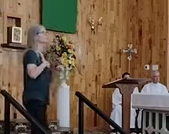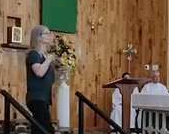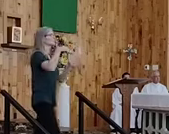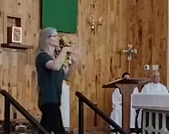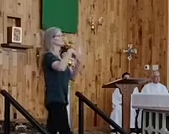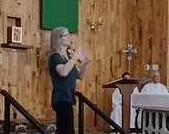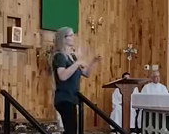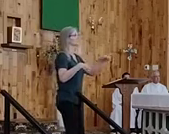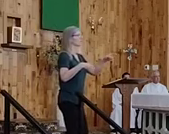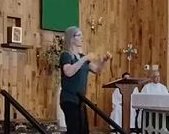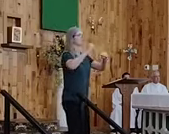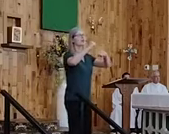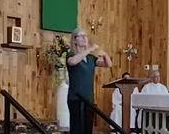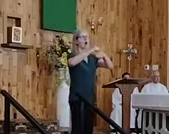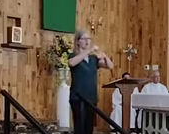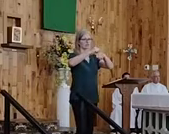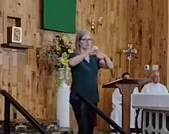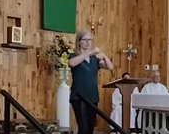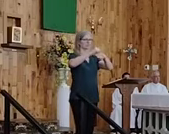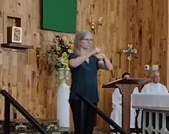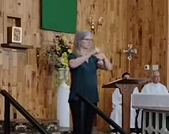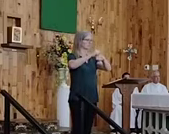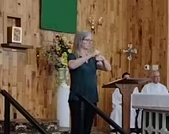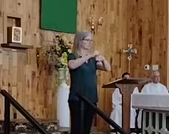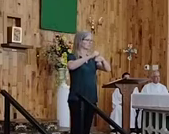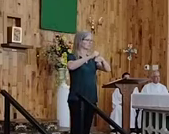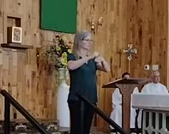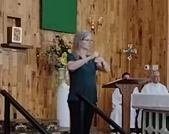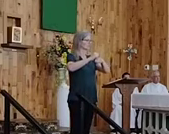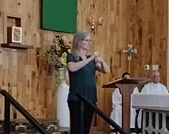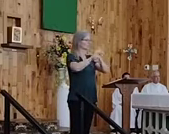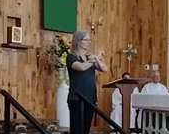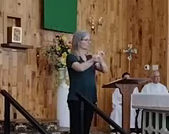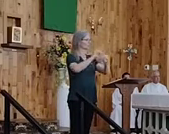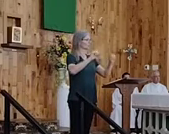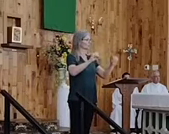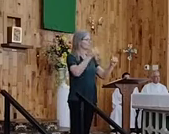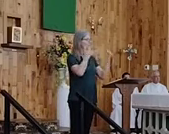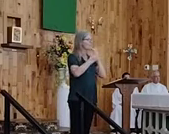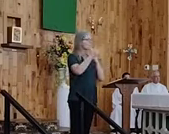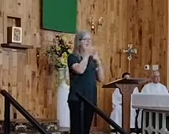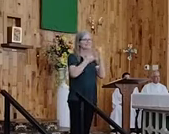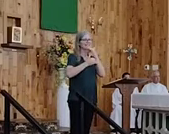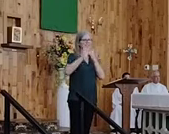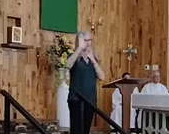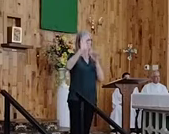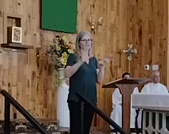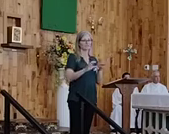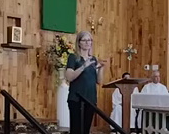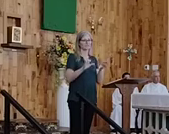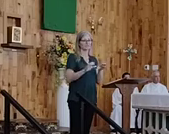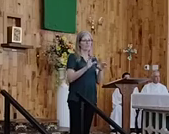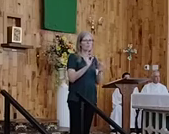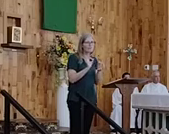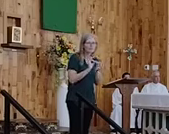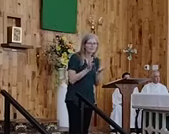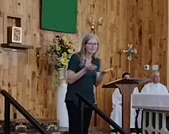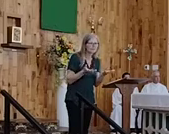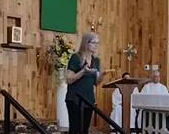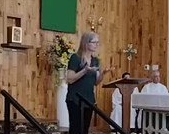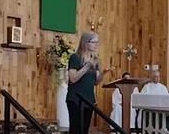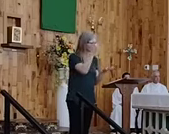say? The rock. The rock. How faultless are his deeds. How faultless are his deeds. How perfect are the